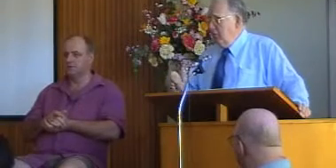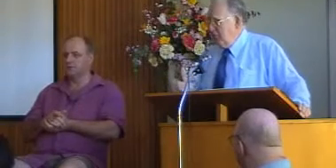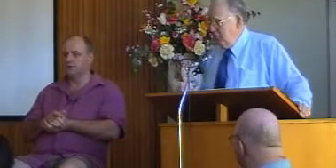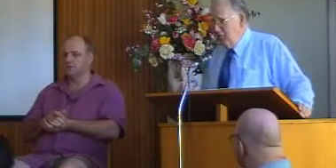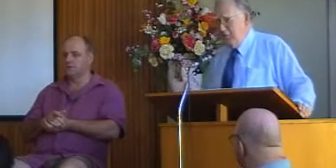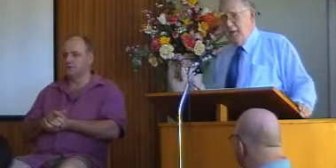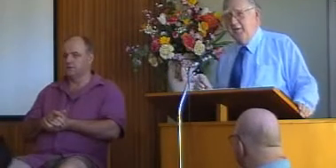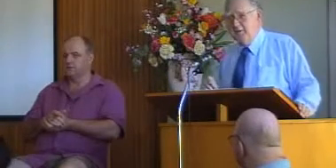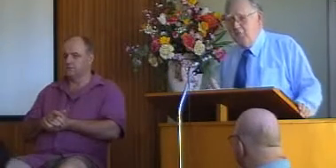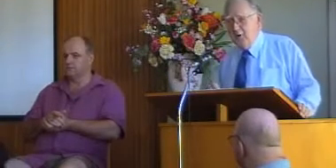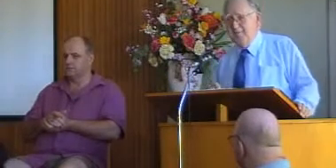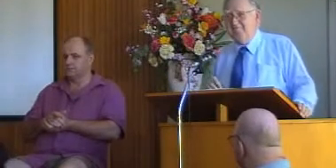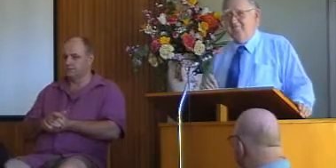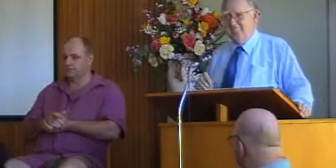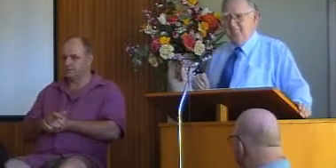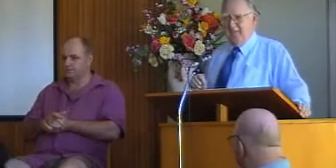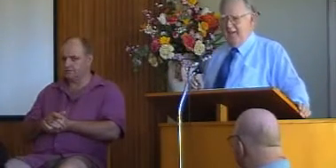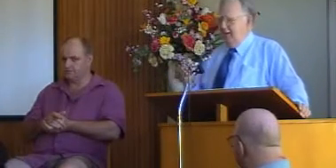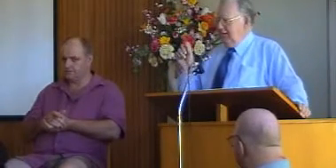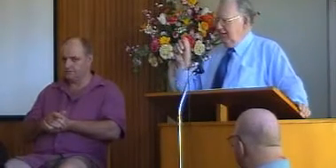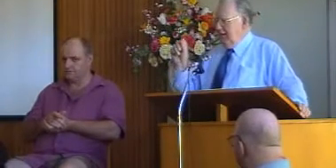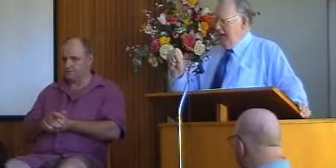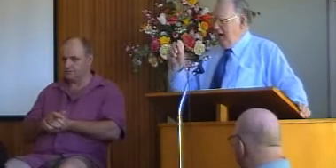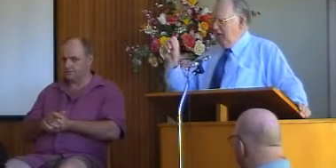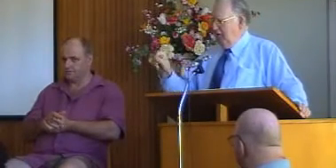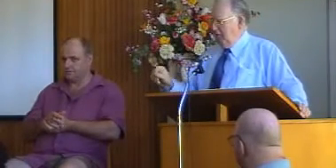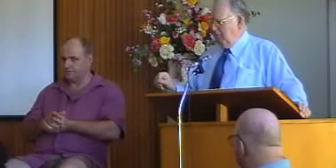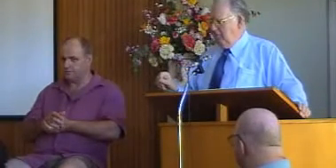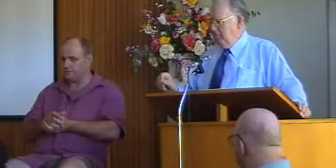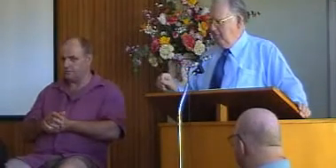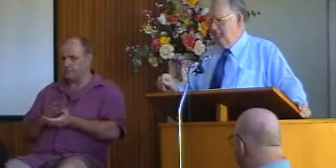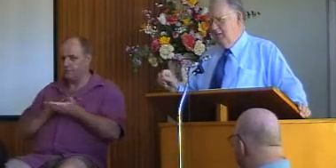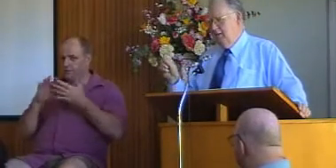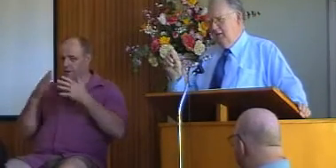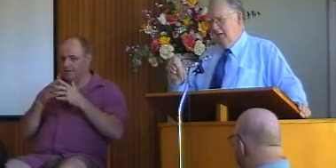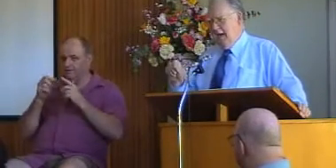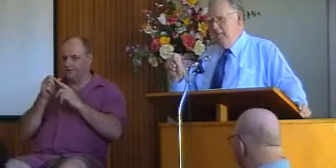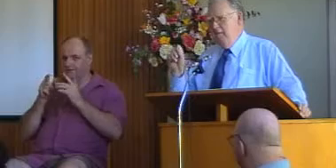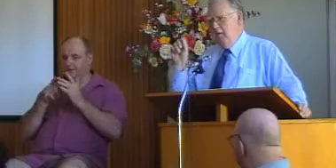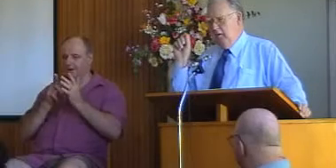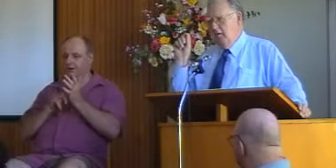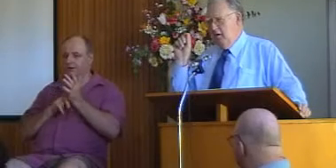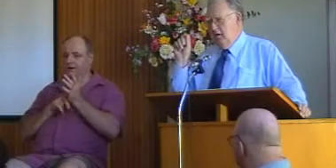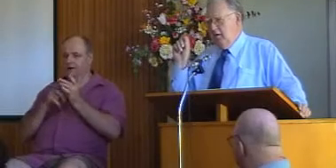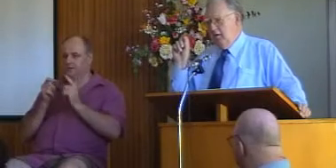That's what I want to talk to you this morning. How did Philip come